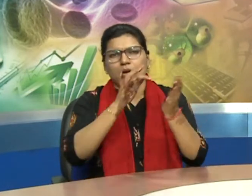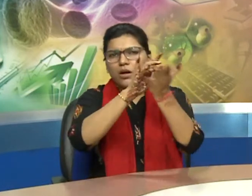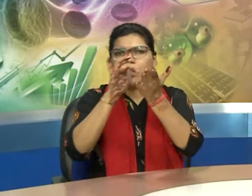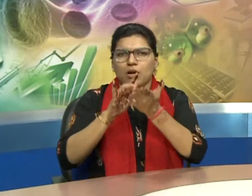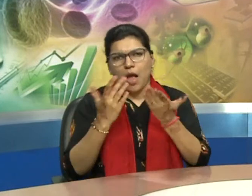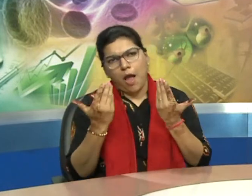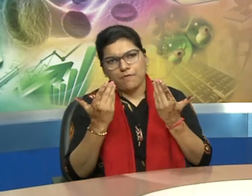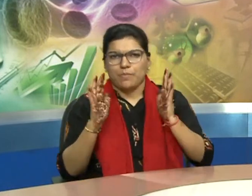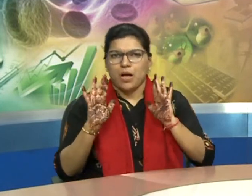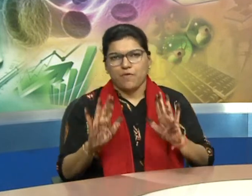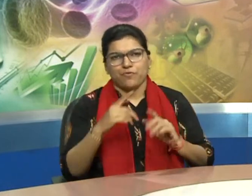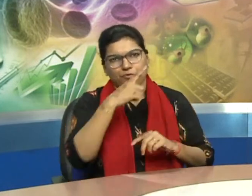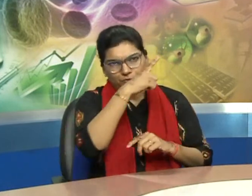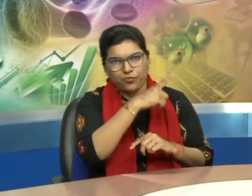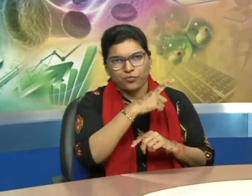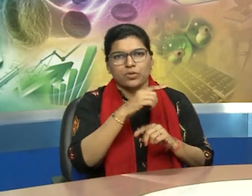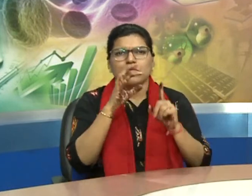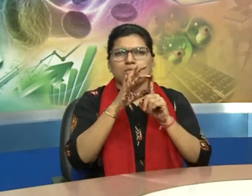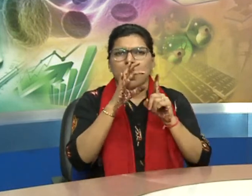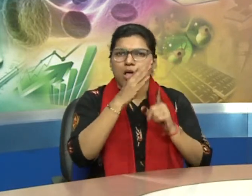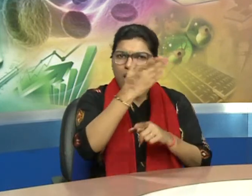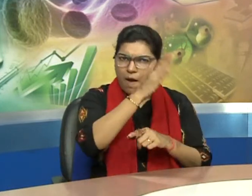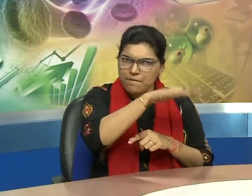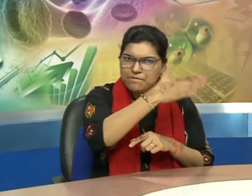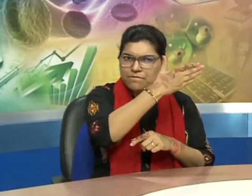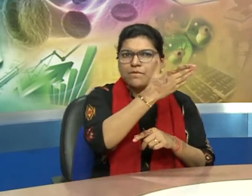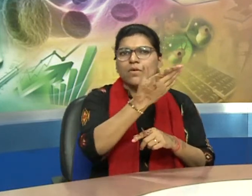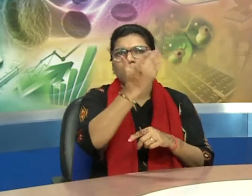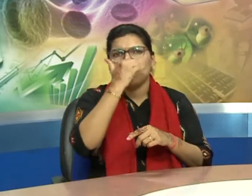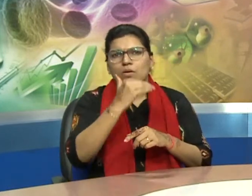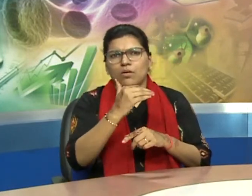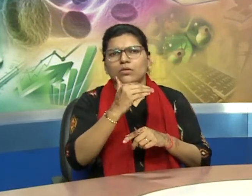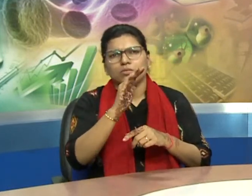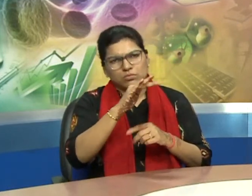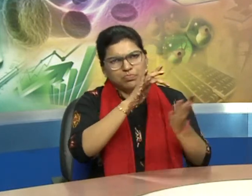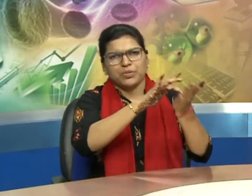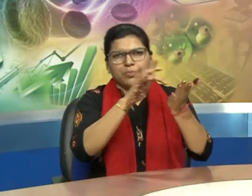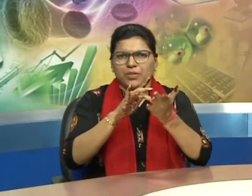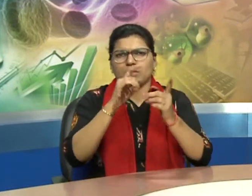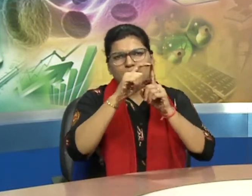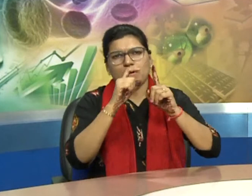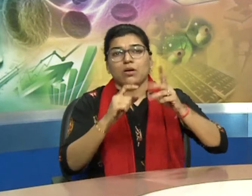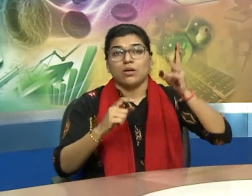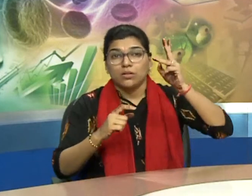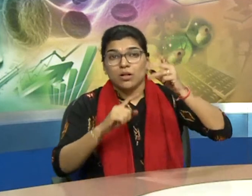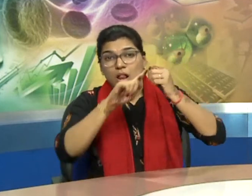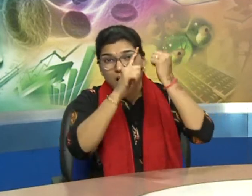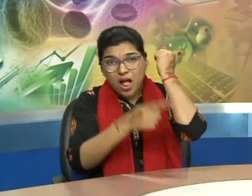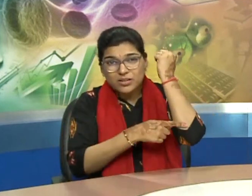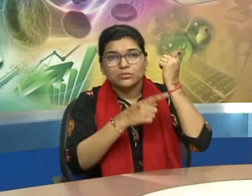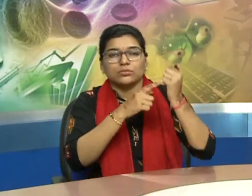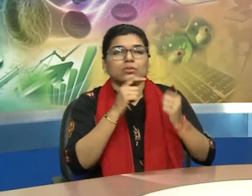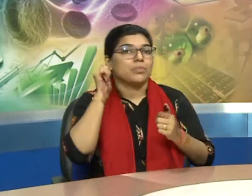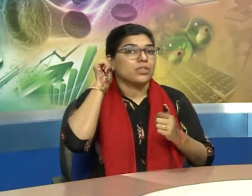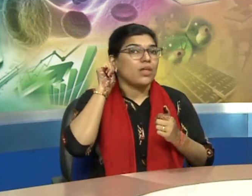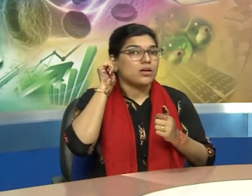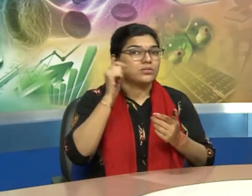Now you can see some examples. The one library is in Delhi, it is Delhi University Library.